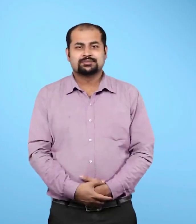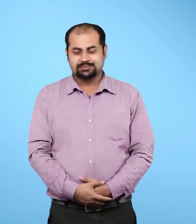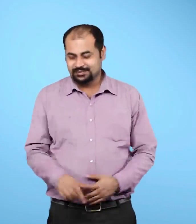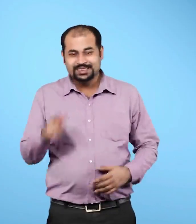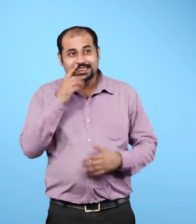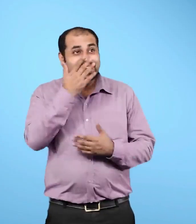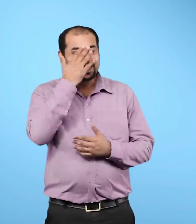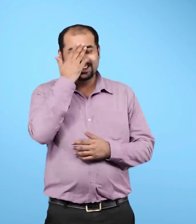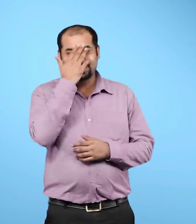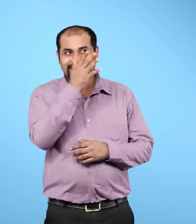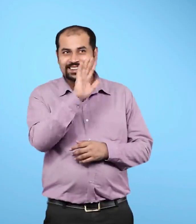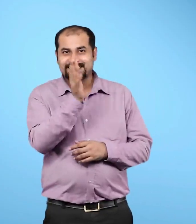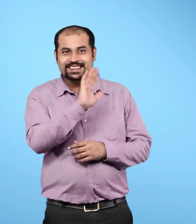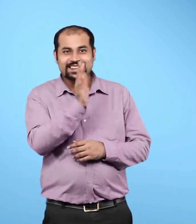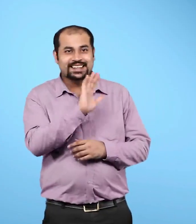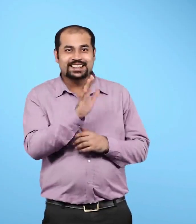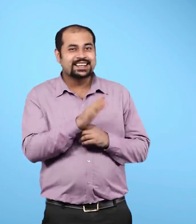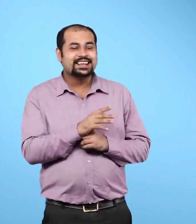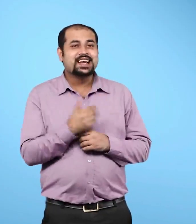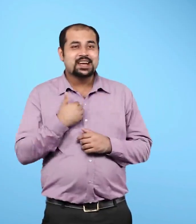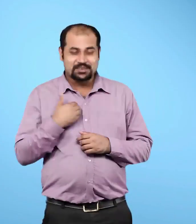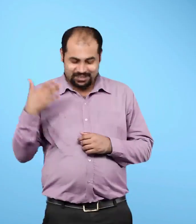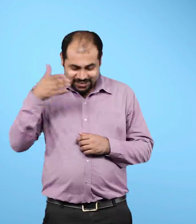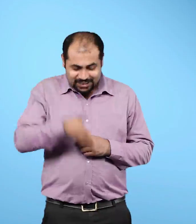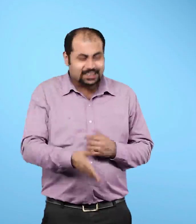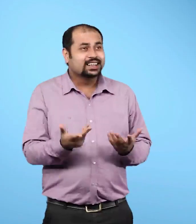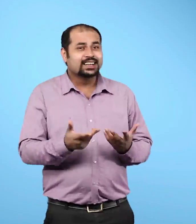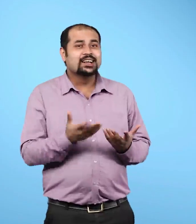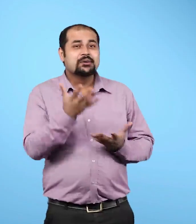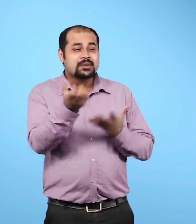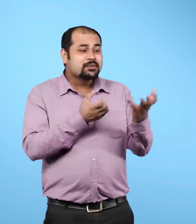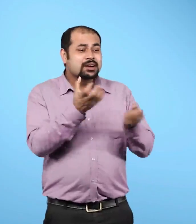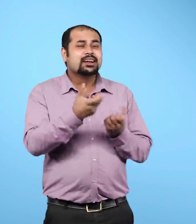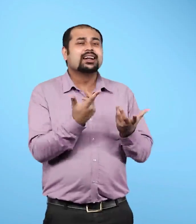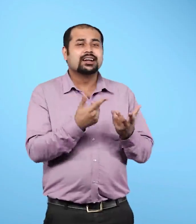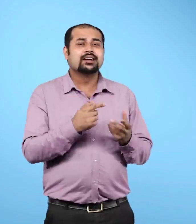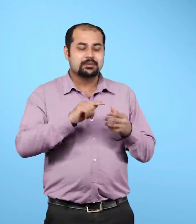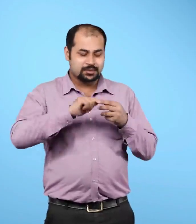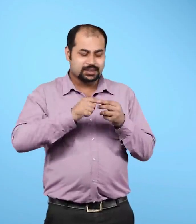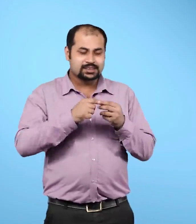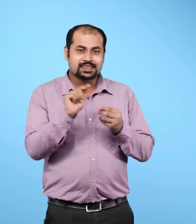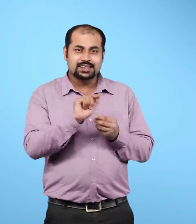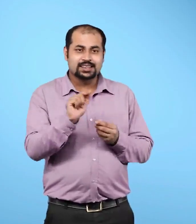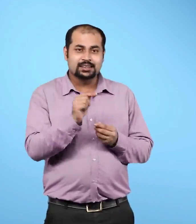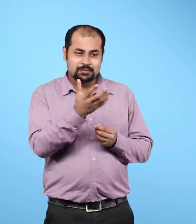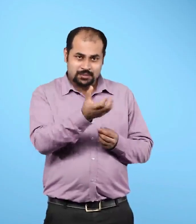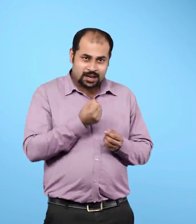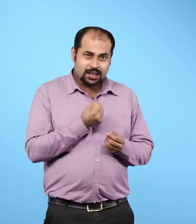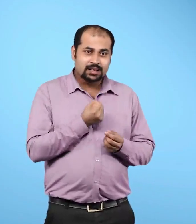The girl responds, "No, this time I have to buy 8 pencils and 5